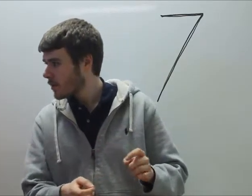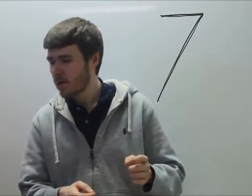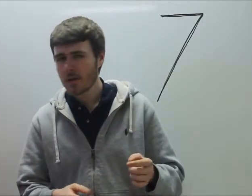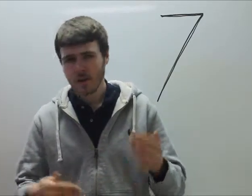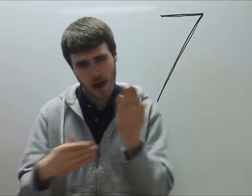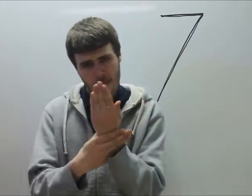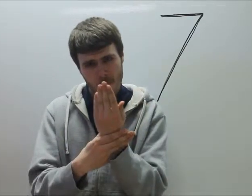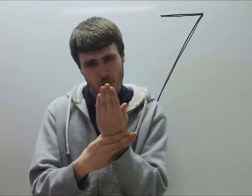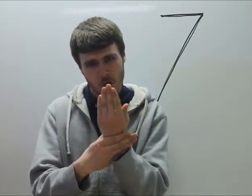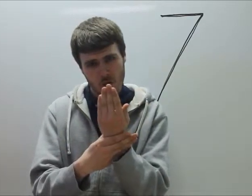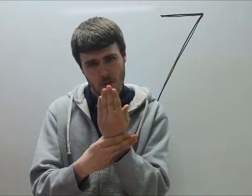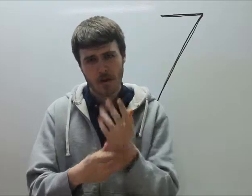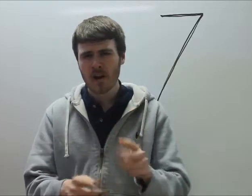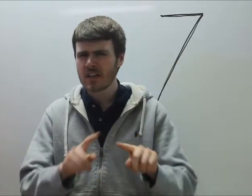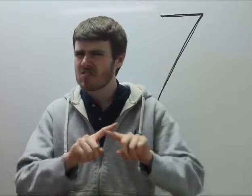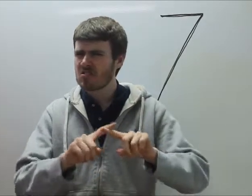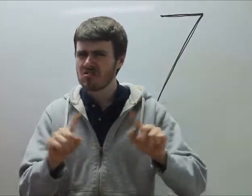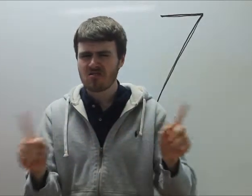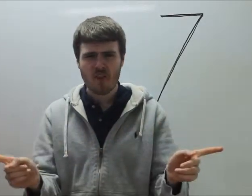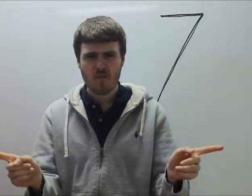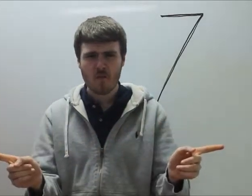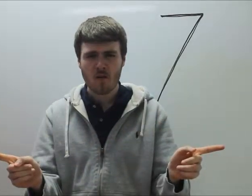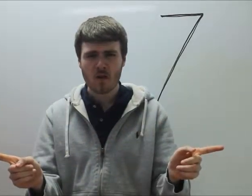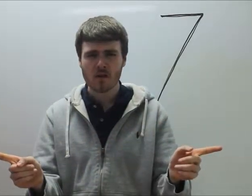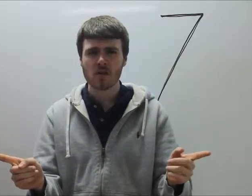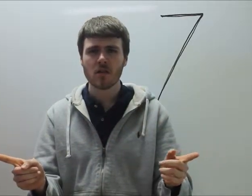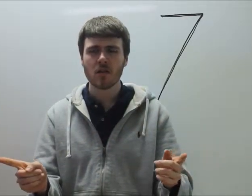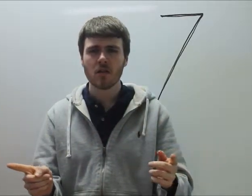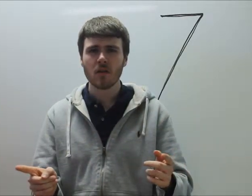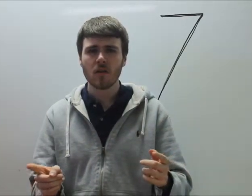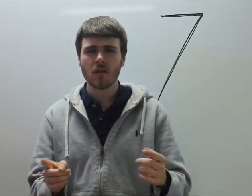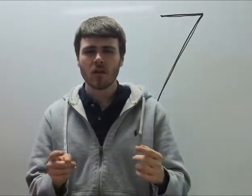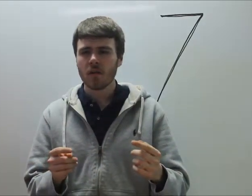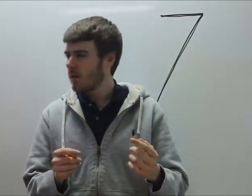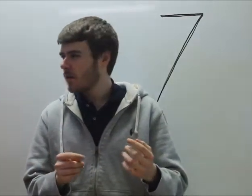changes the mean. But it's different